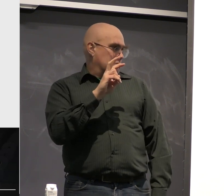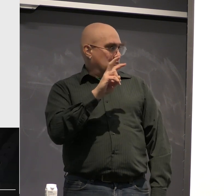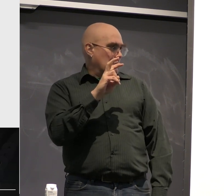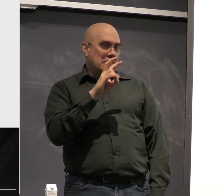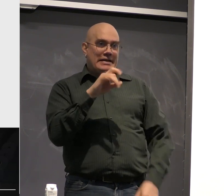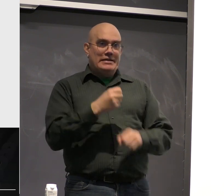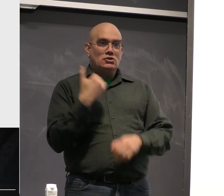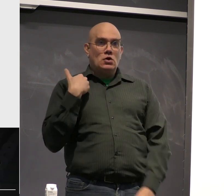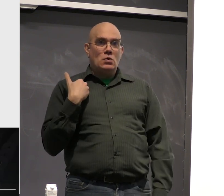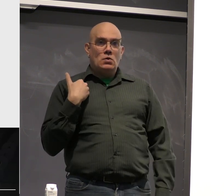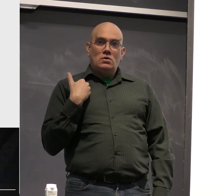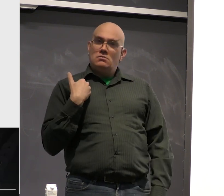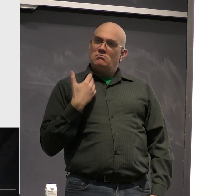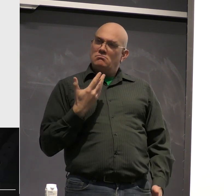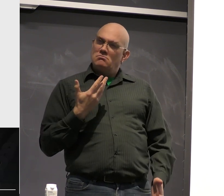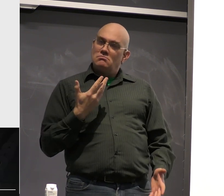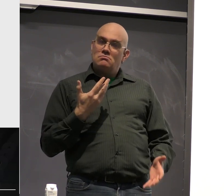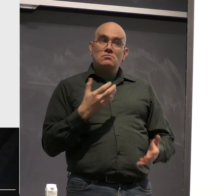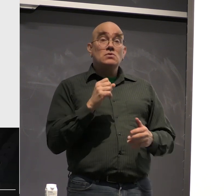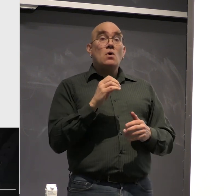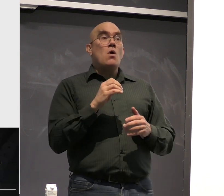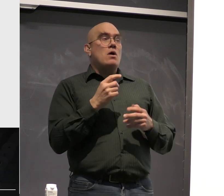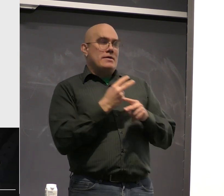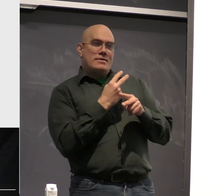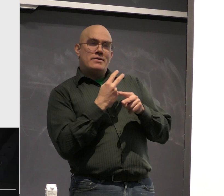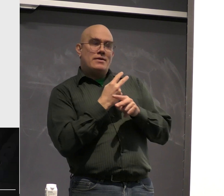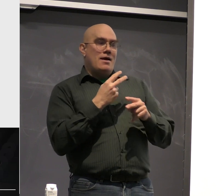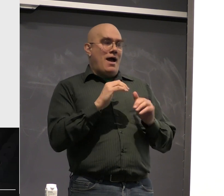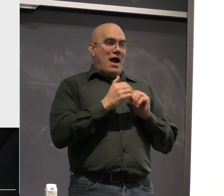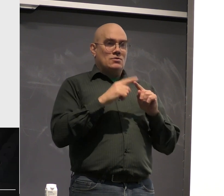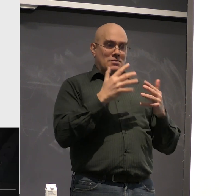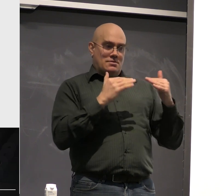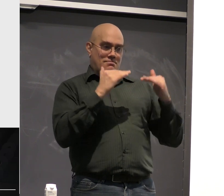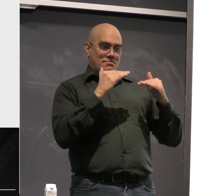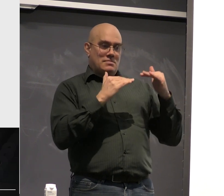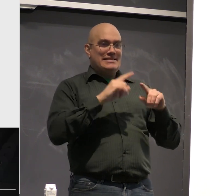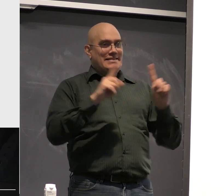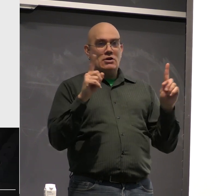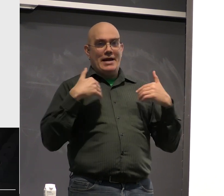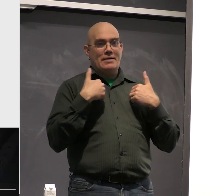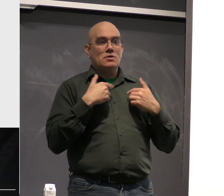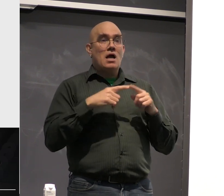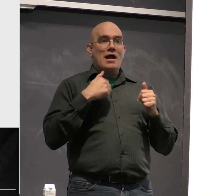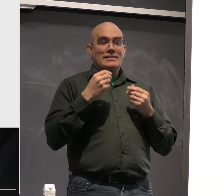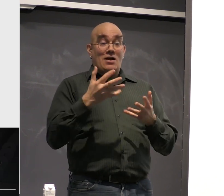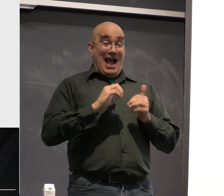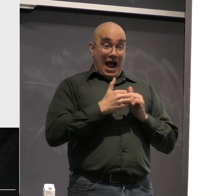until 280 years ago, so to speak. So trying to figure that out, how to find that balance is a different